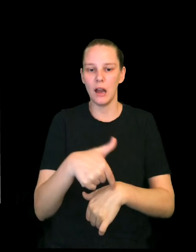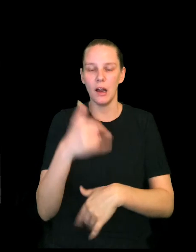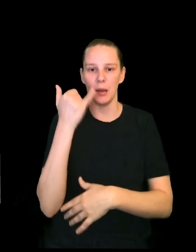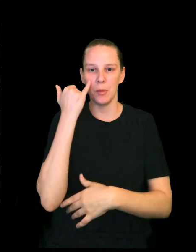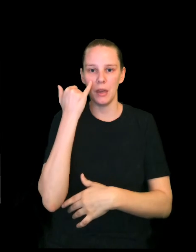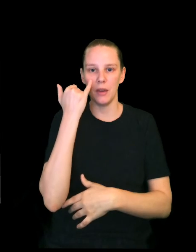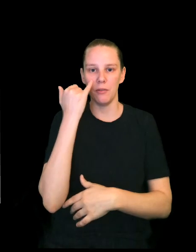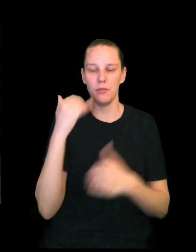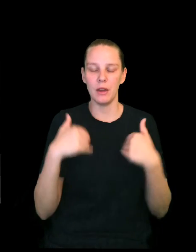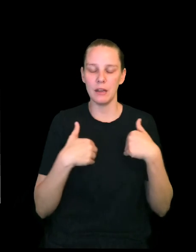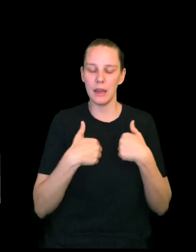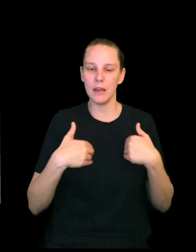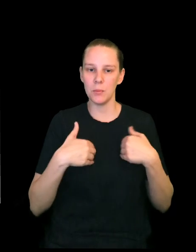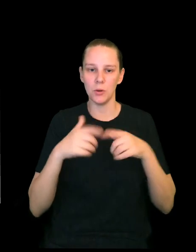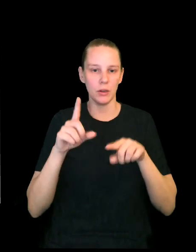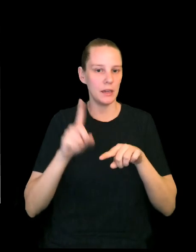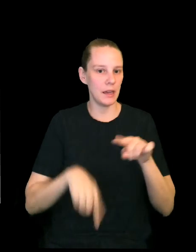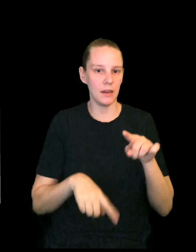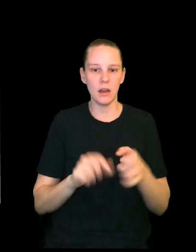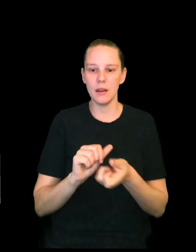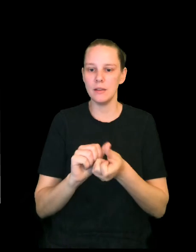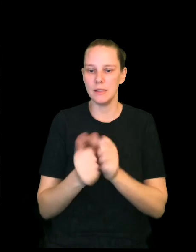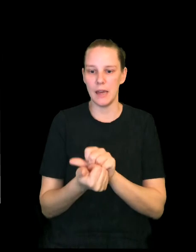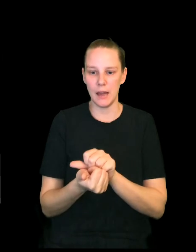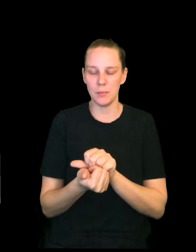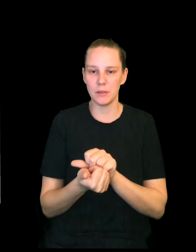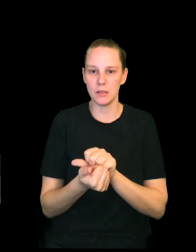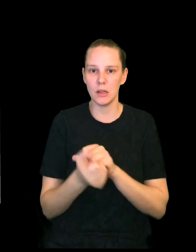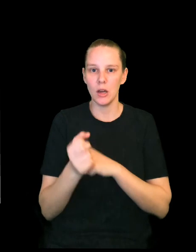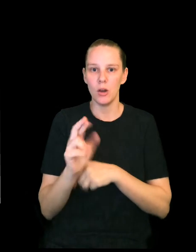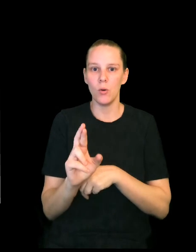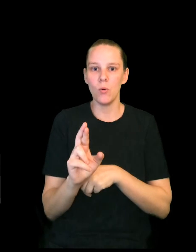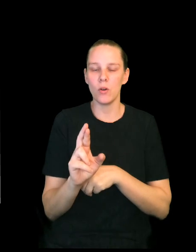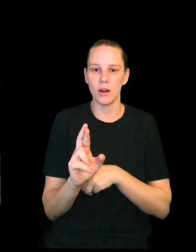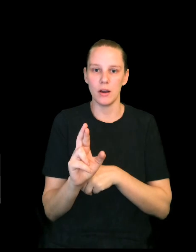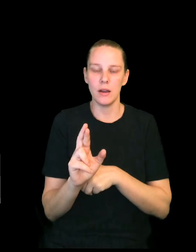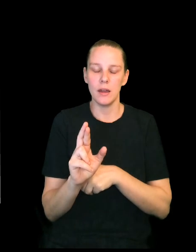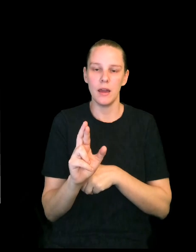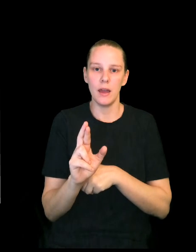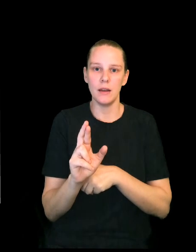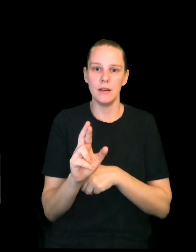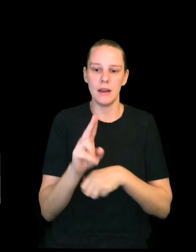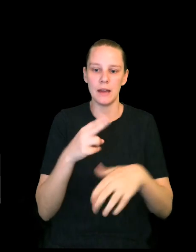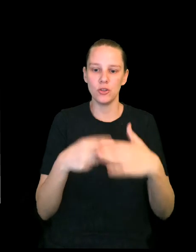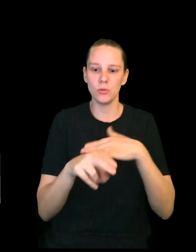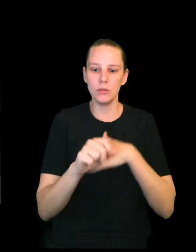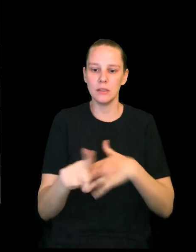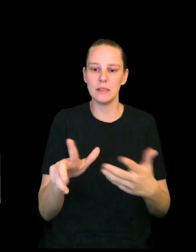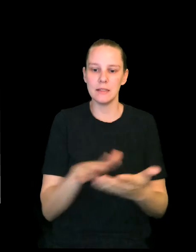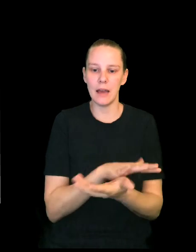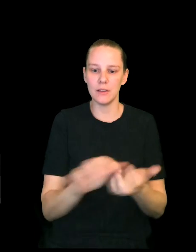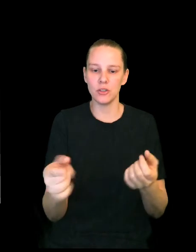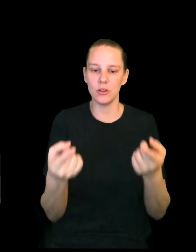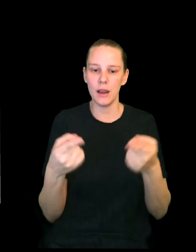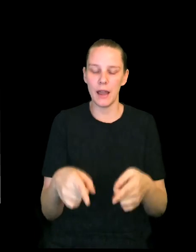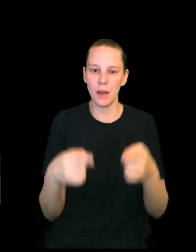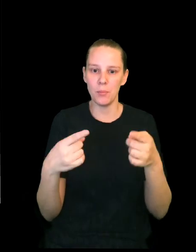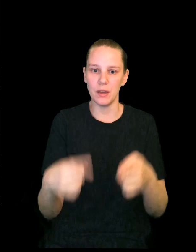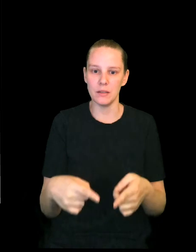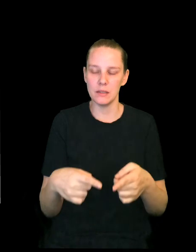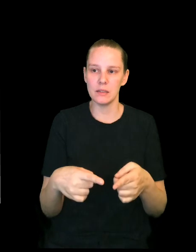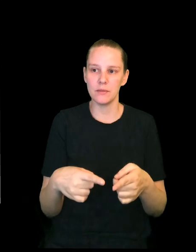Over time, if an animal cannot adapt or a natural